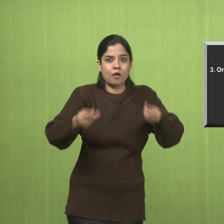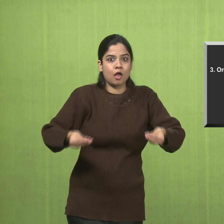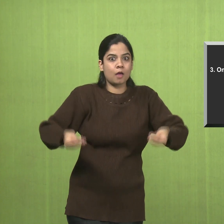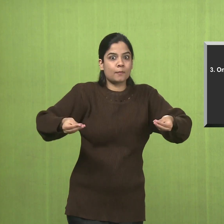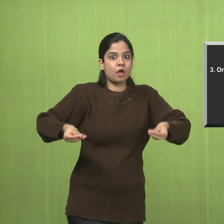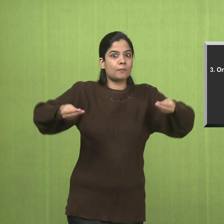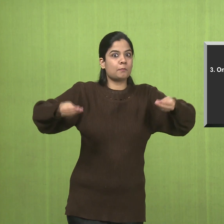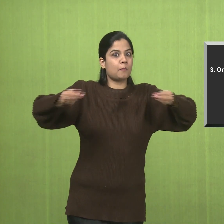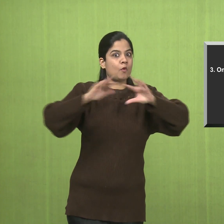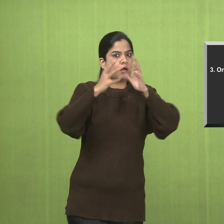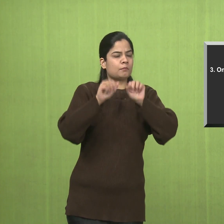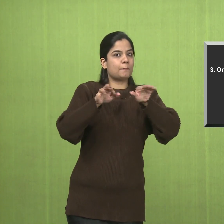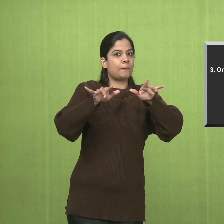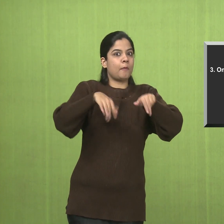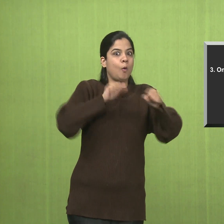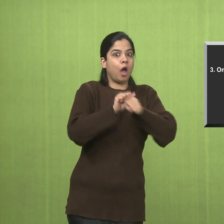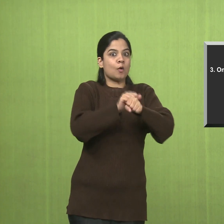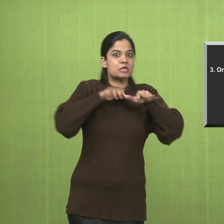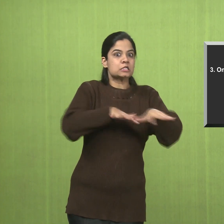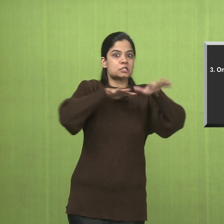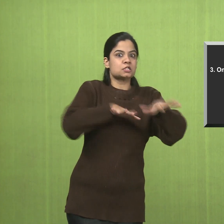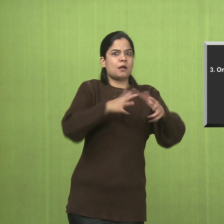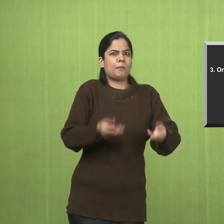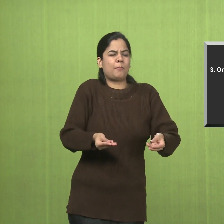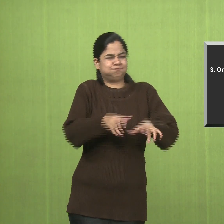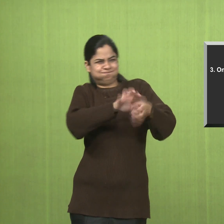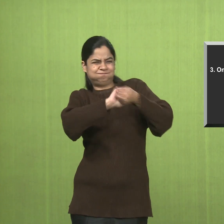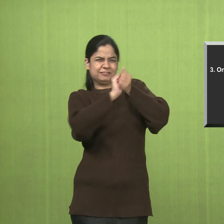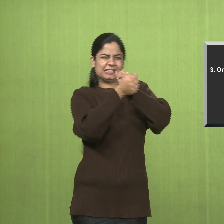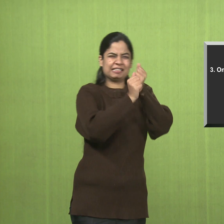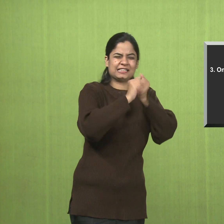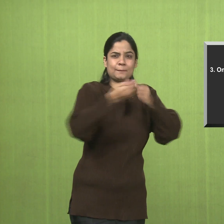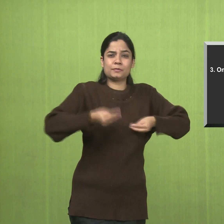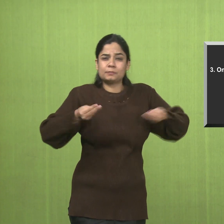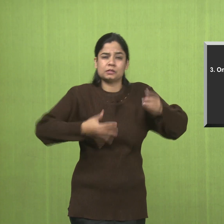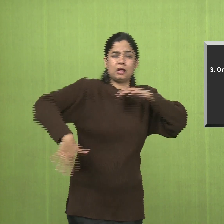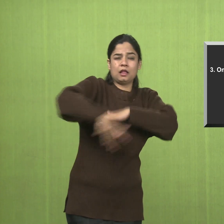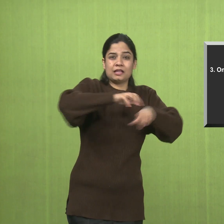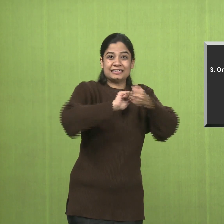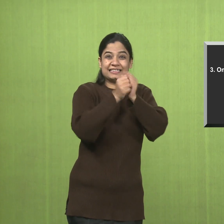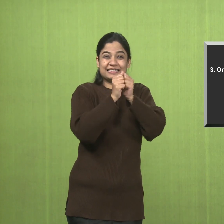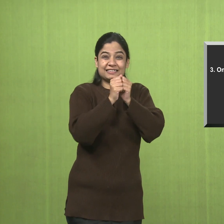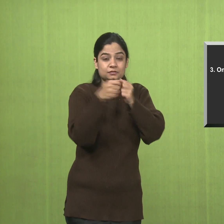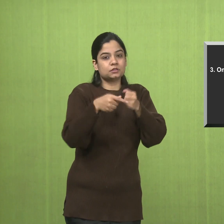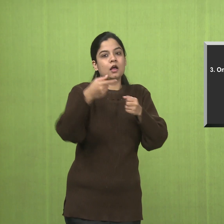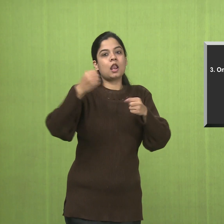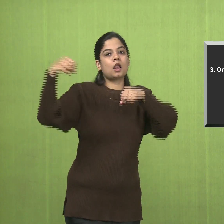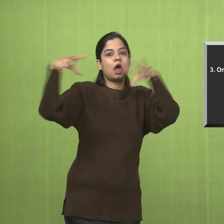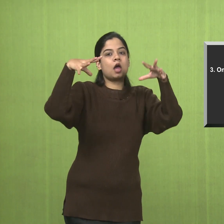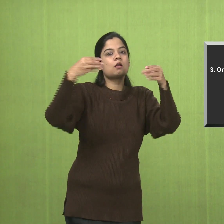increasing, the traffic is increasing. Every day everyone is using vehicles, people are getting into businesses, jobs, etc. It's a waste